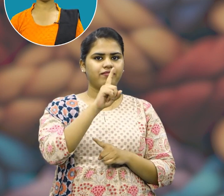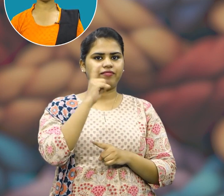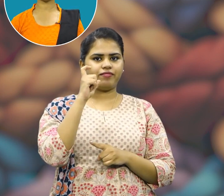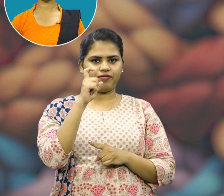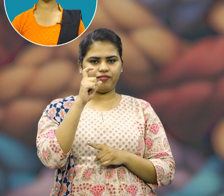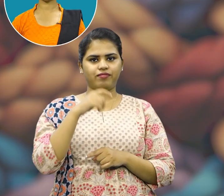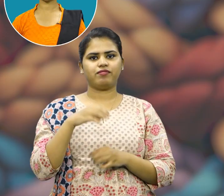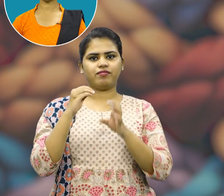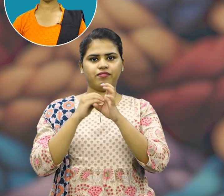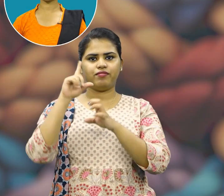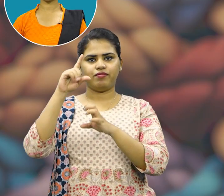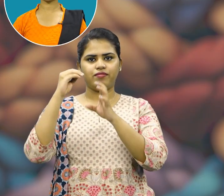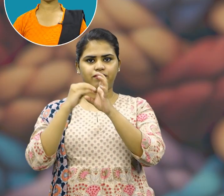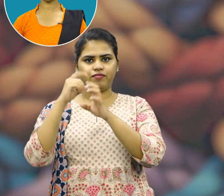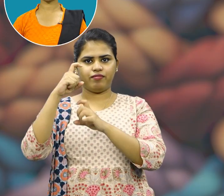electricity.